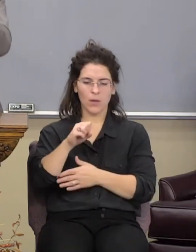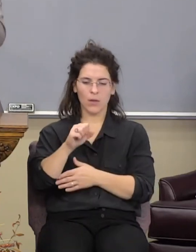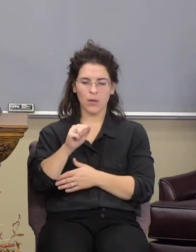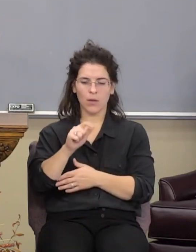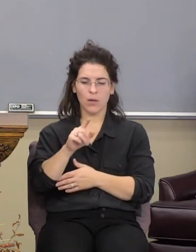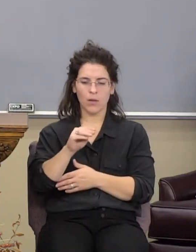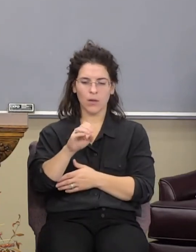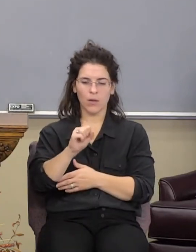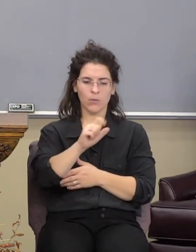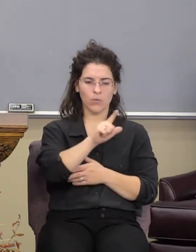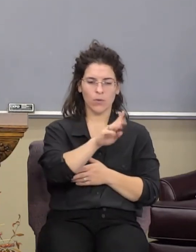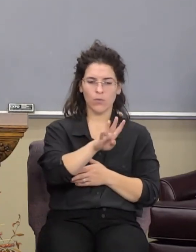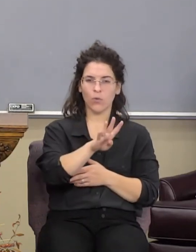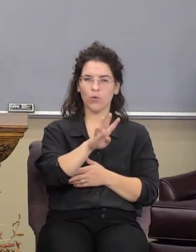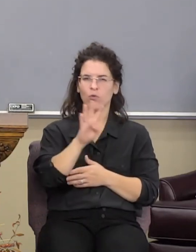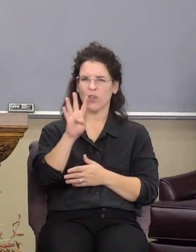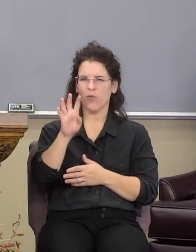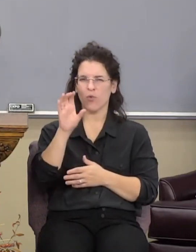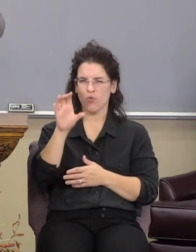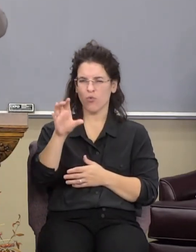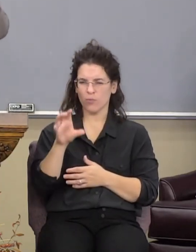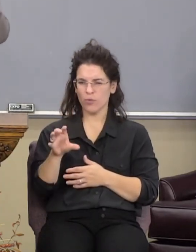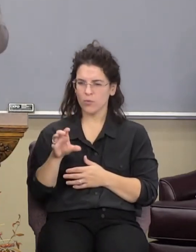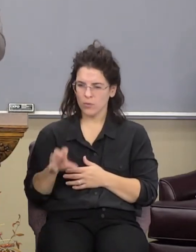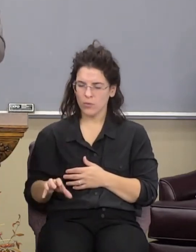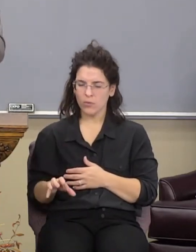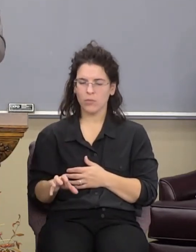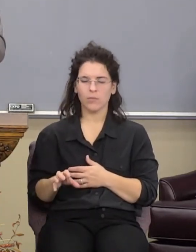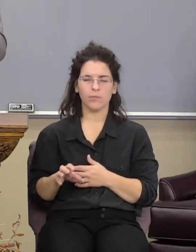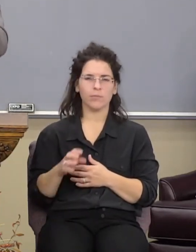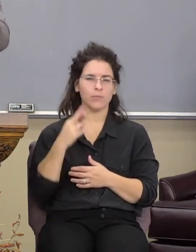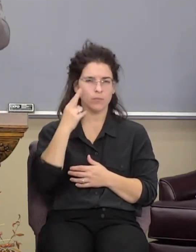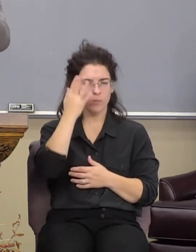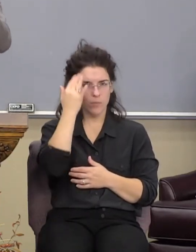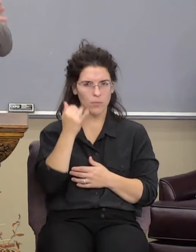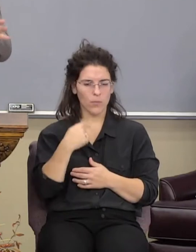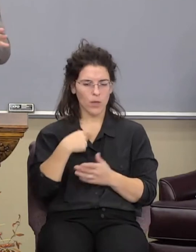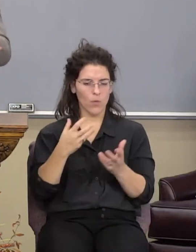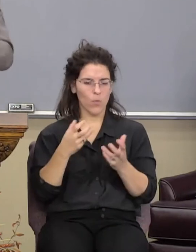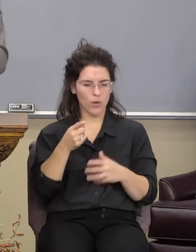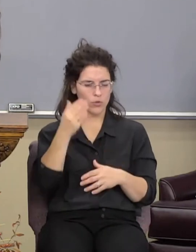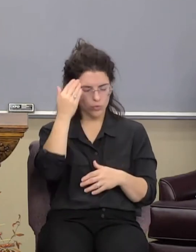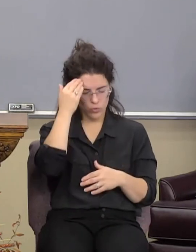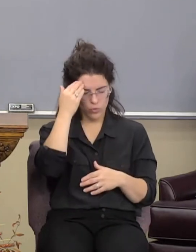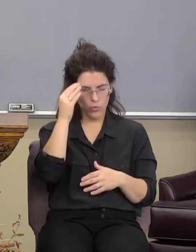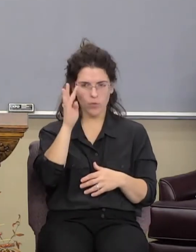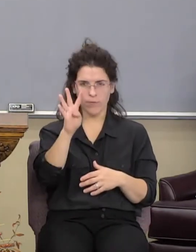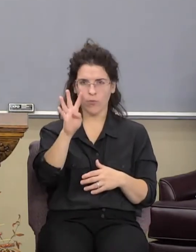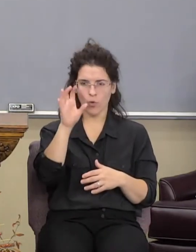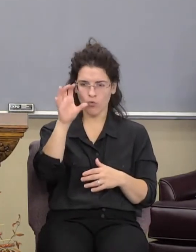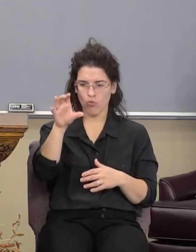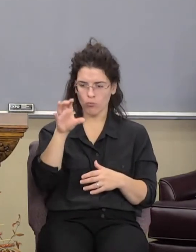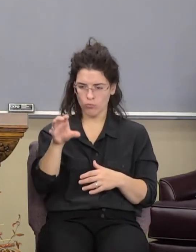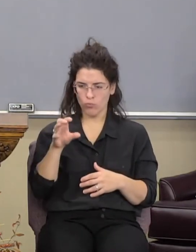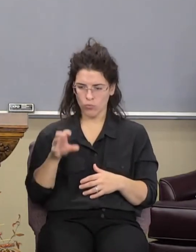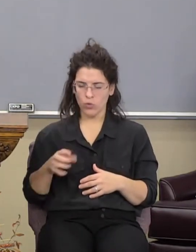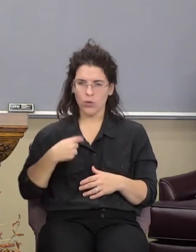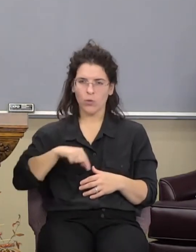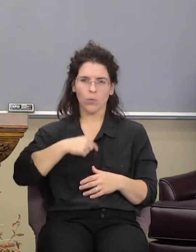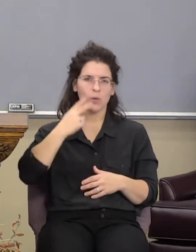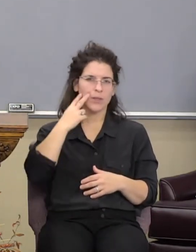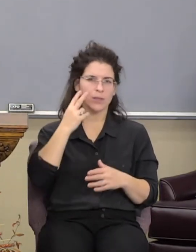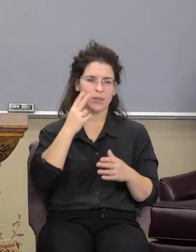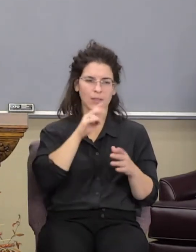There are four sections to chapter 24. The reason I want you to be aware of the four sections is because we find the